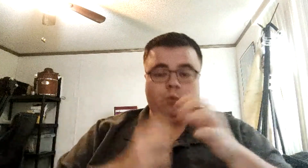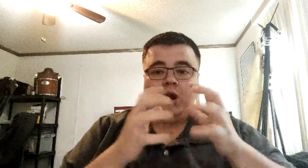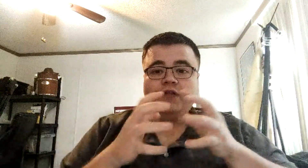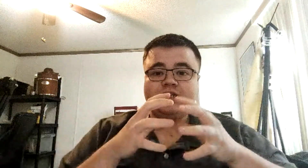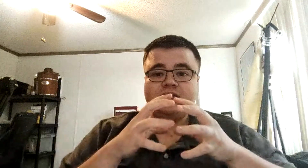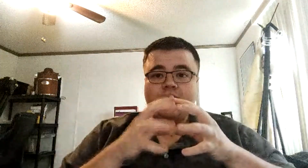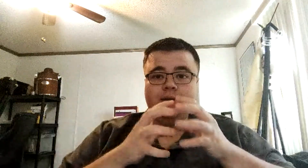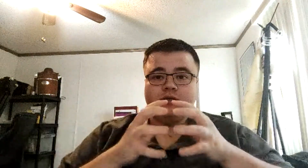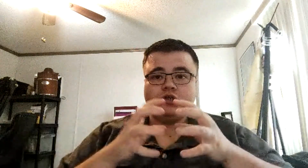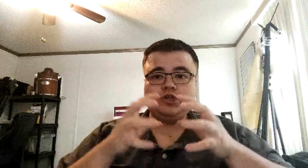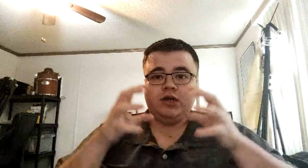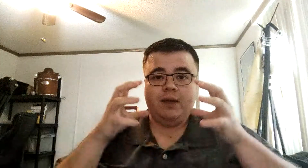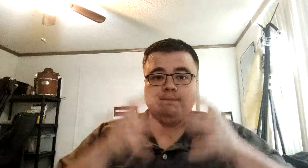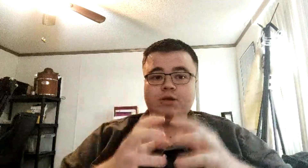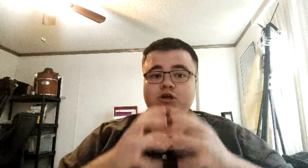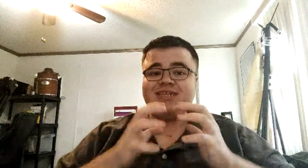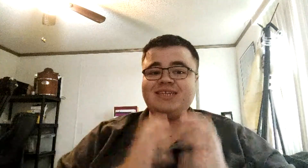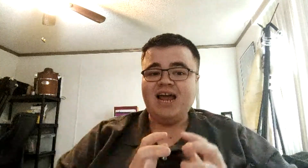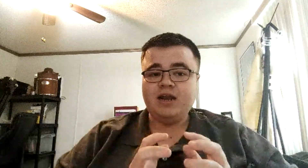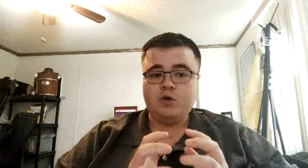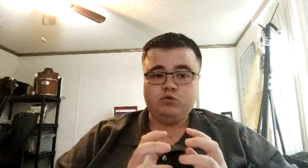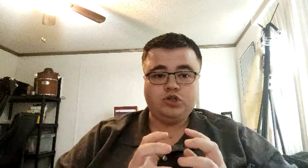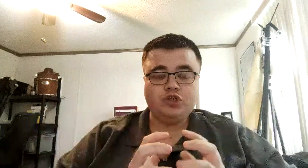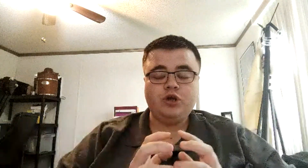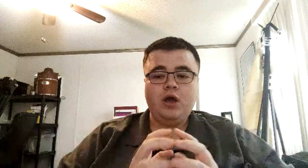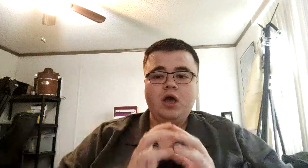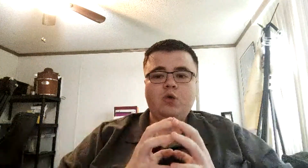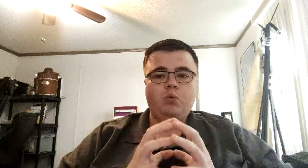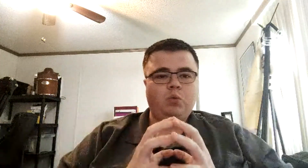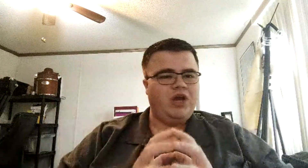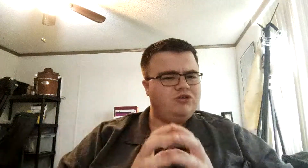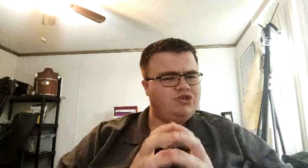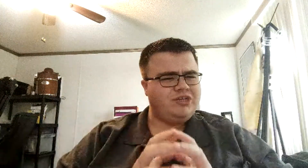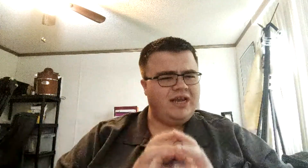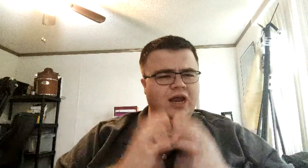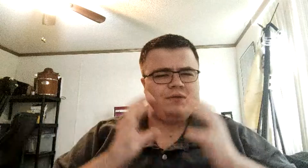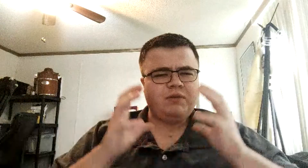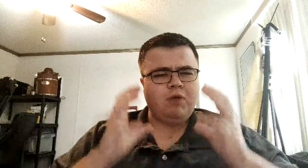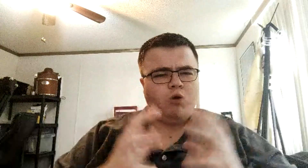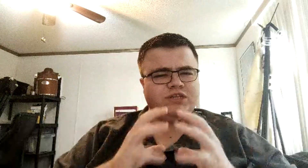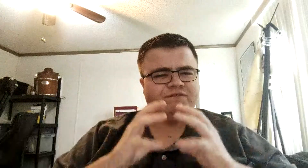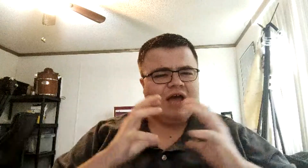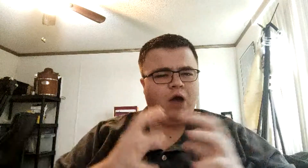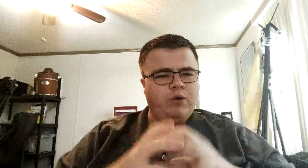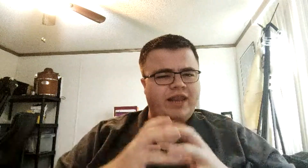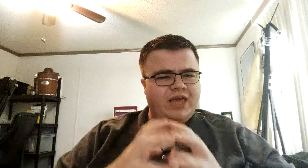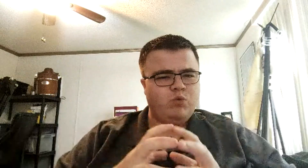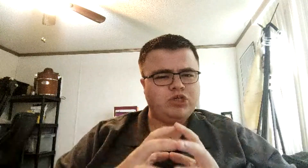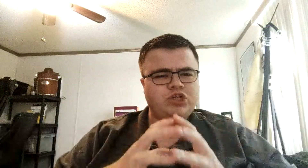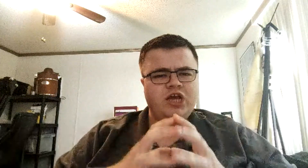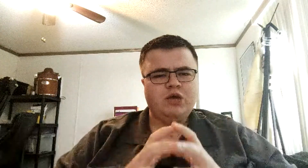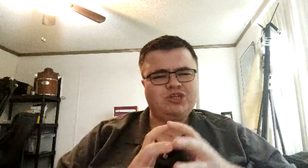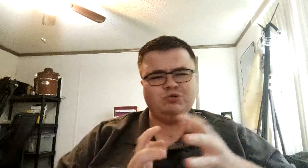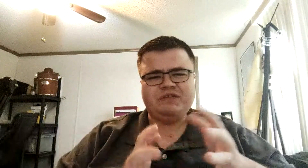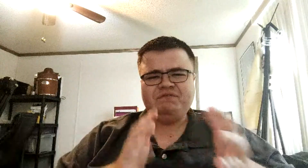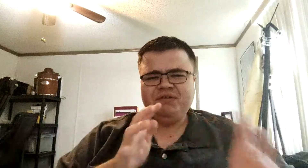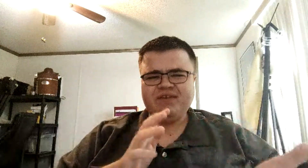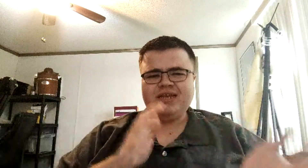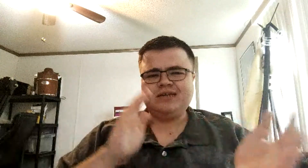While the establishing American side of which we understand the most of our language was used 50